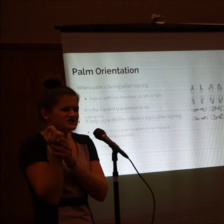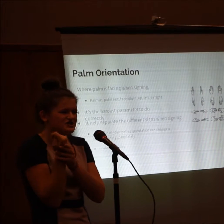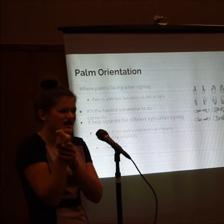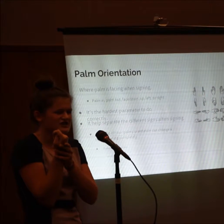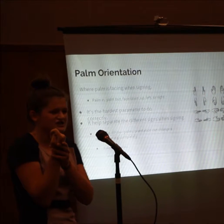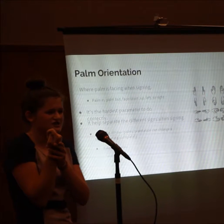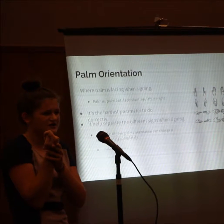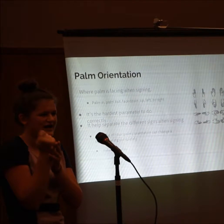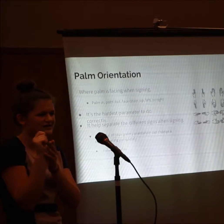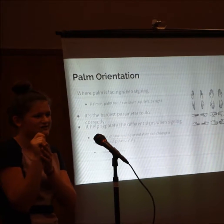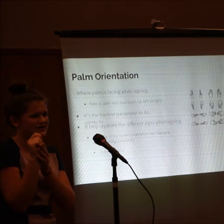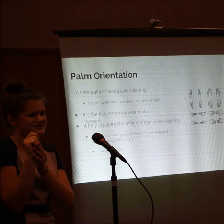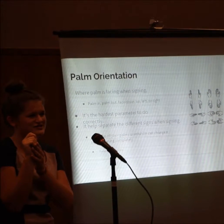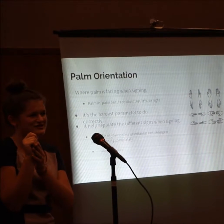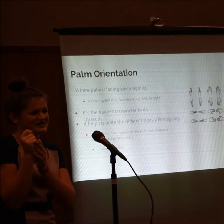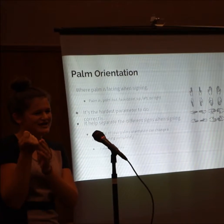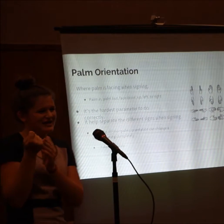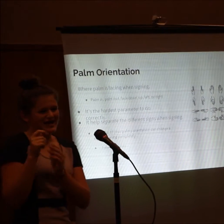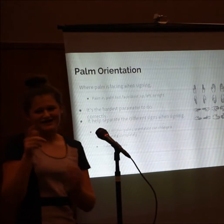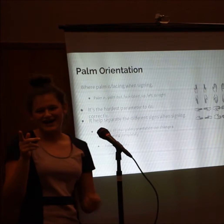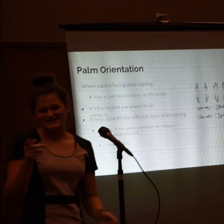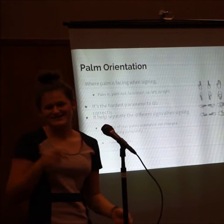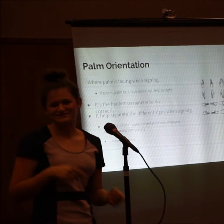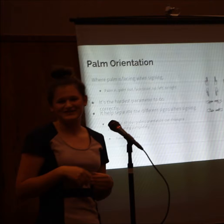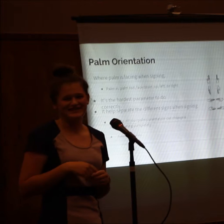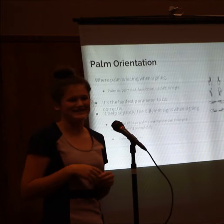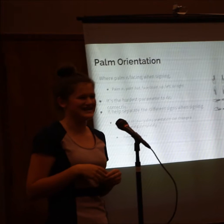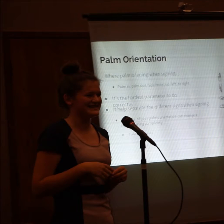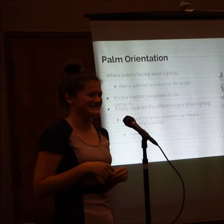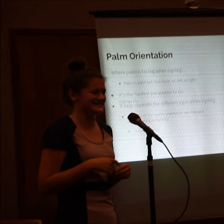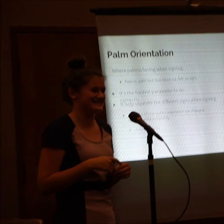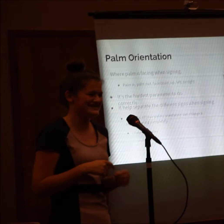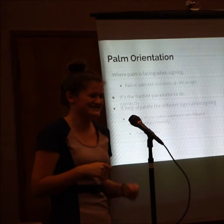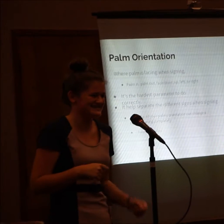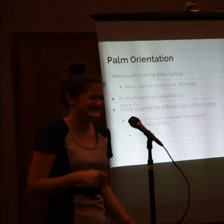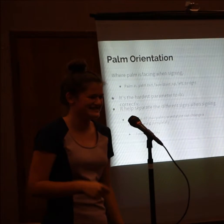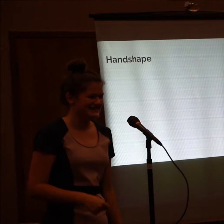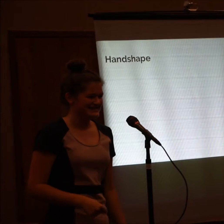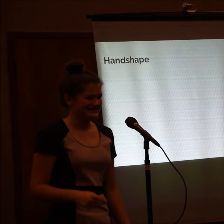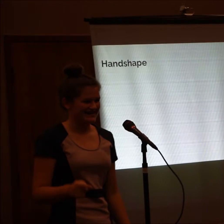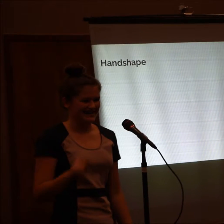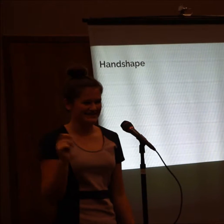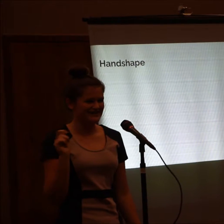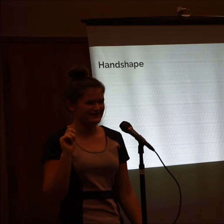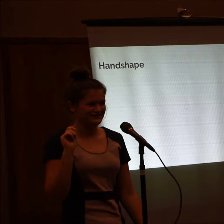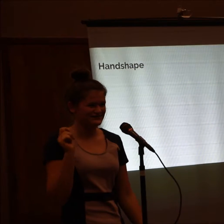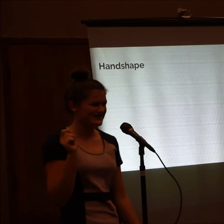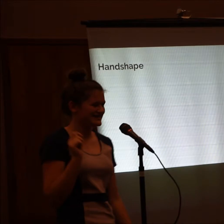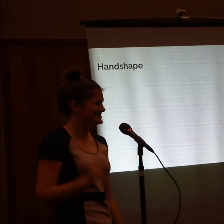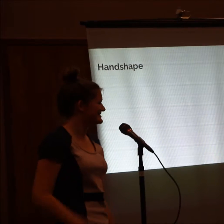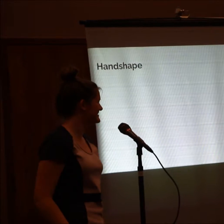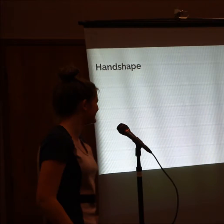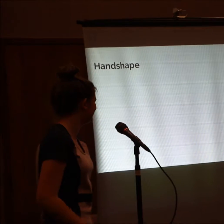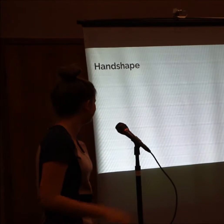just changing your hand location, and yes, it completely changes the sentence. You're like, I love toilet. No.